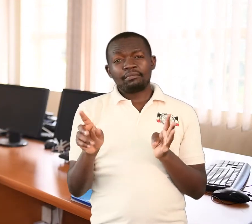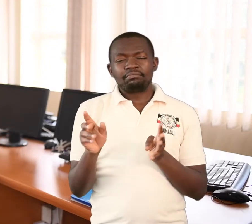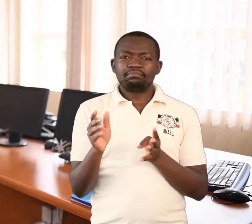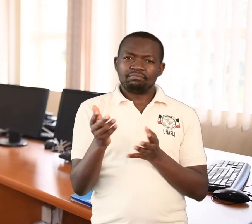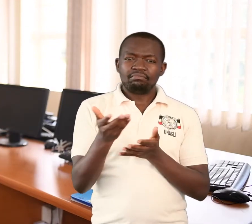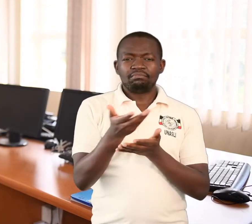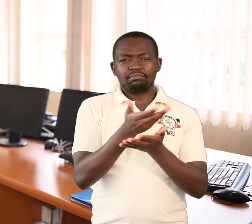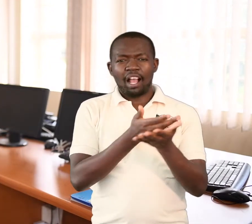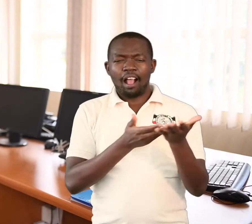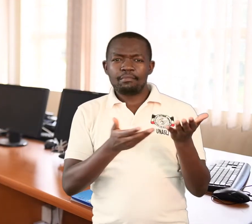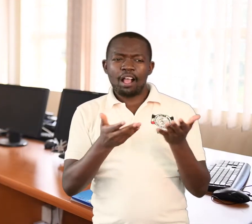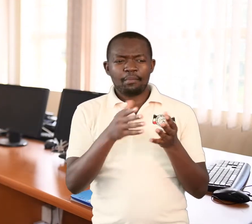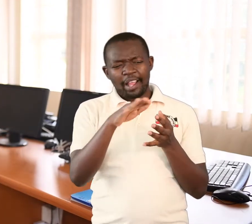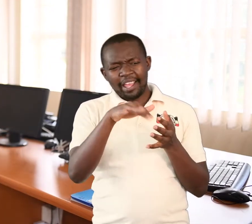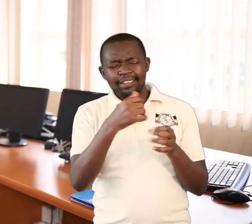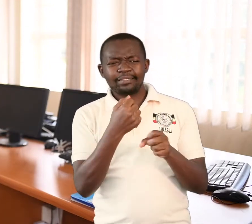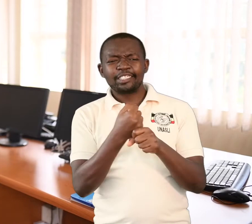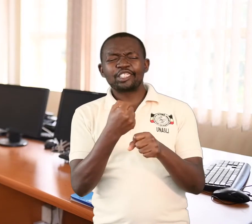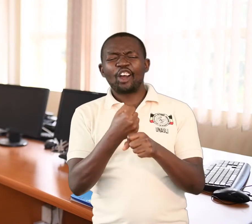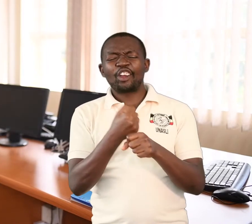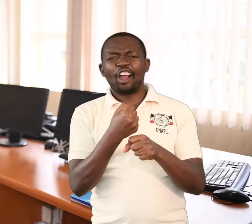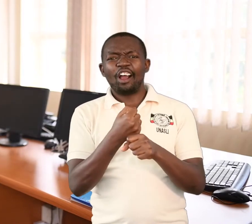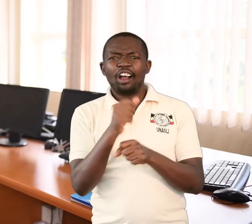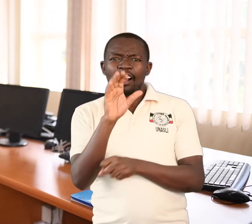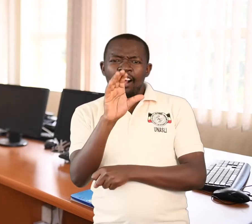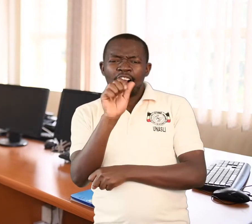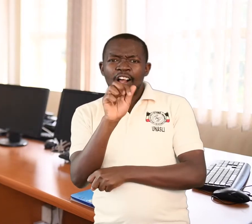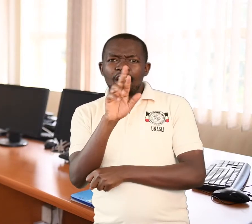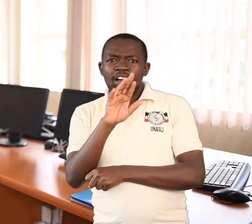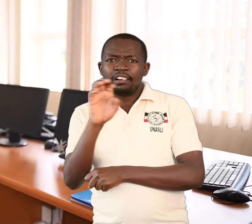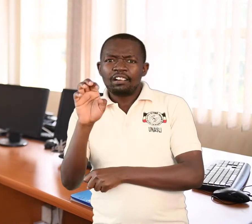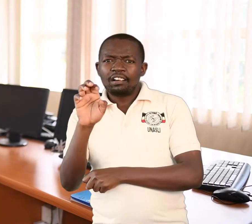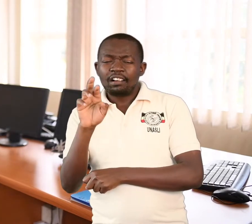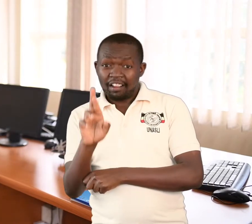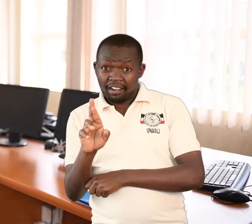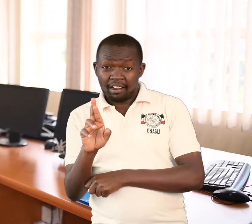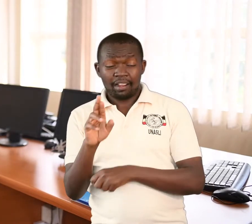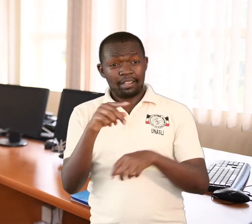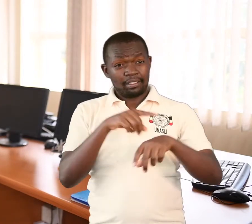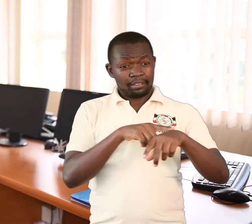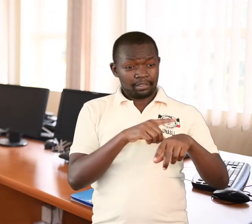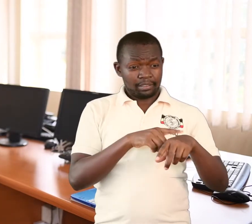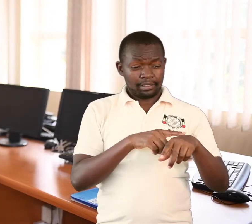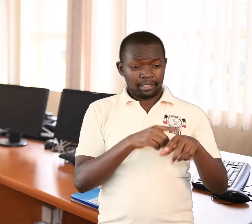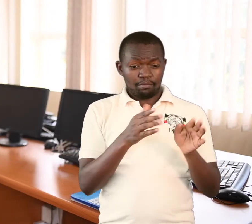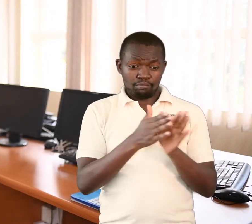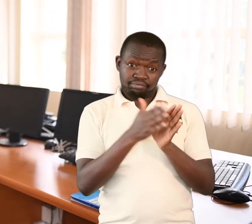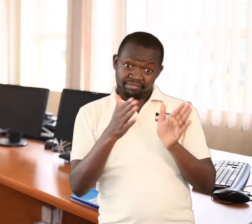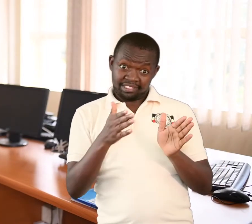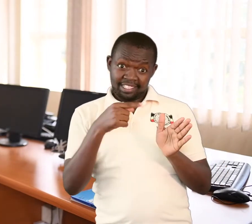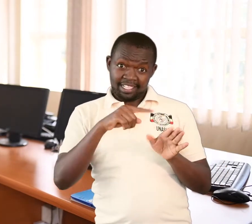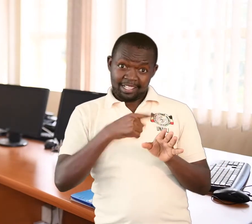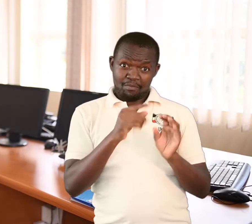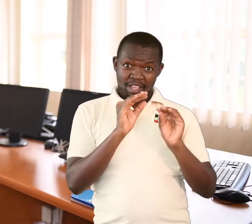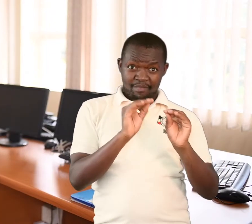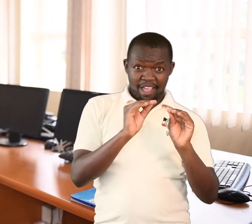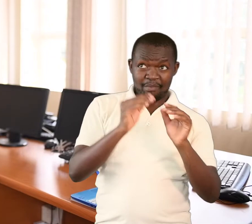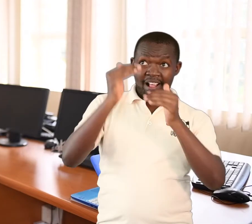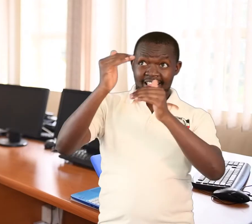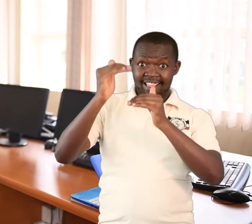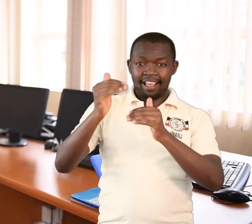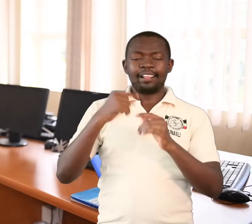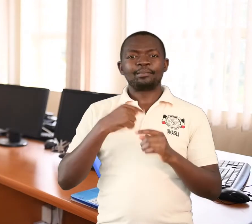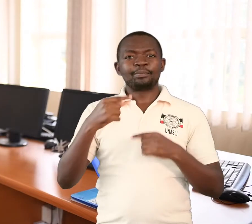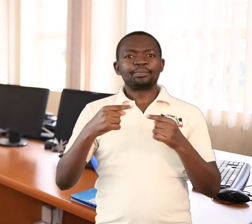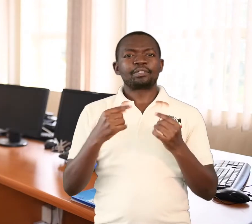do with the careers. In the session, I kept on telling you that at the end of the